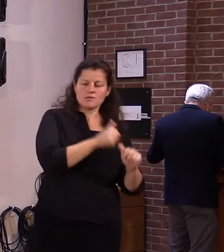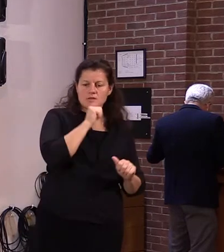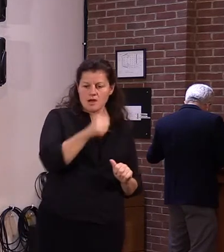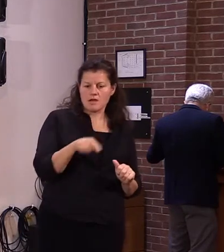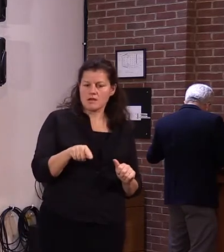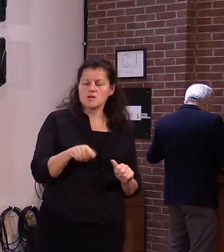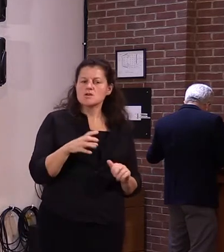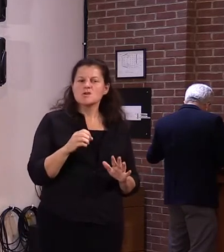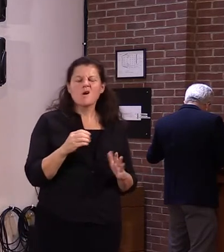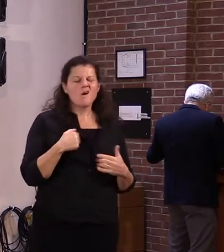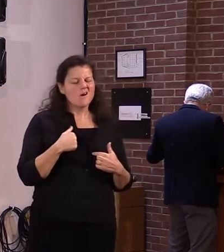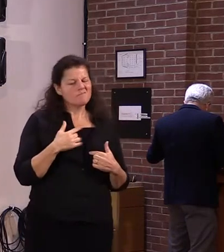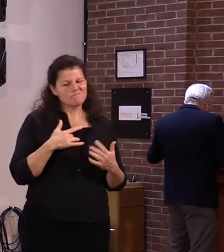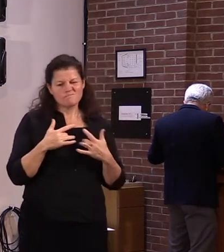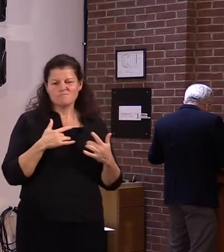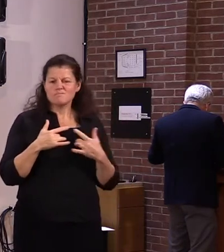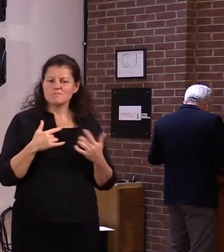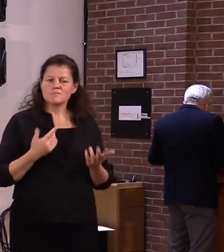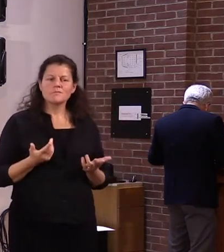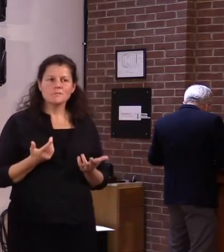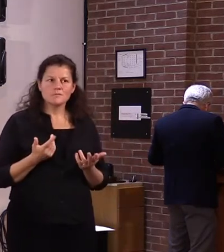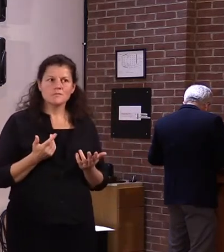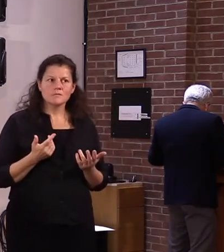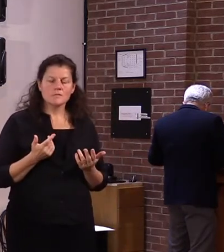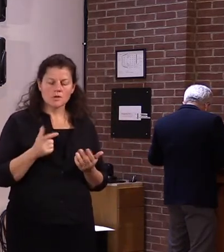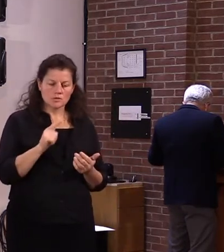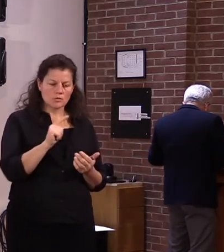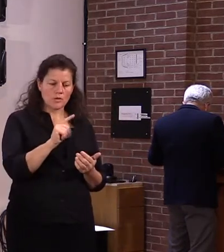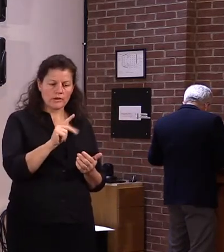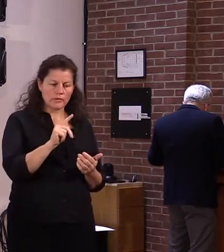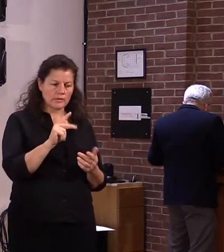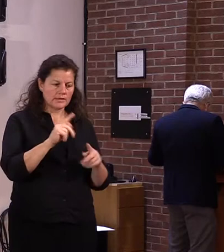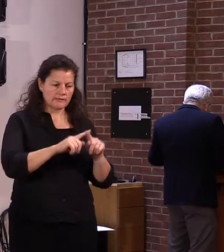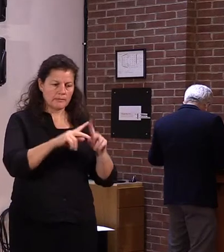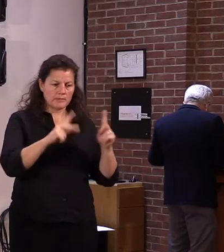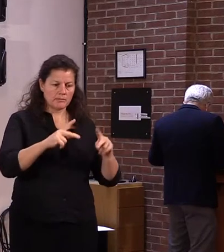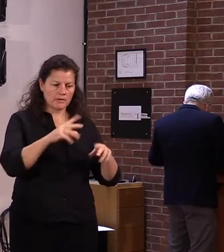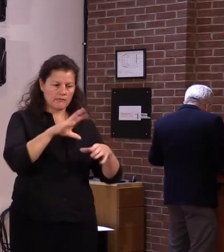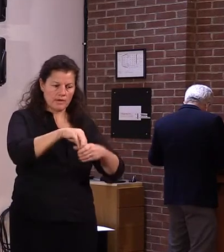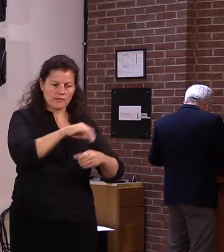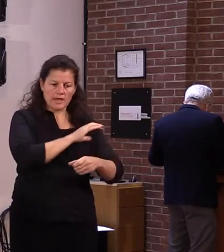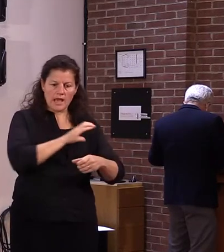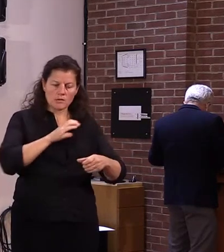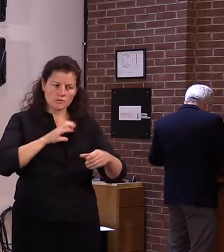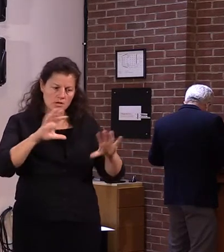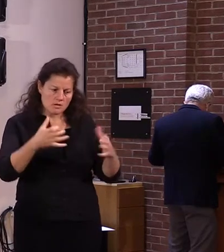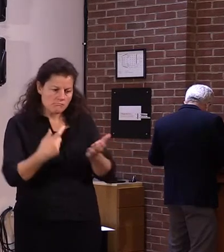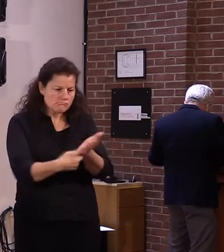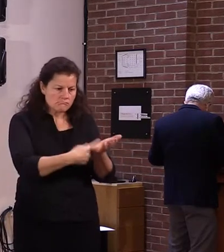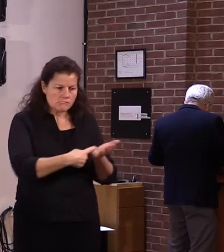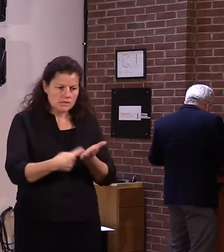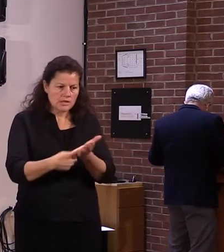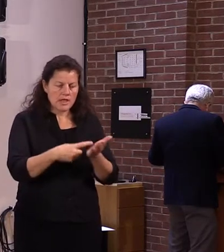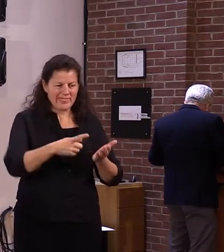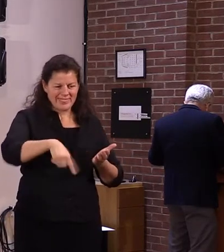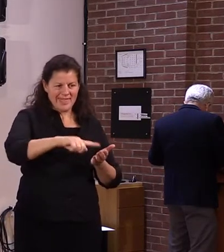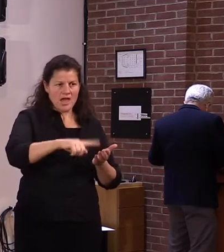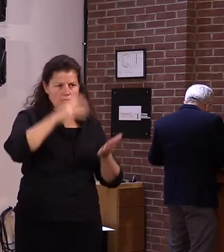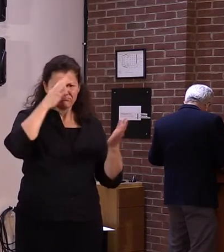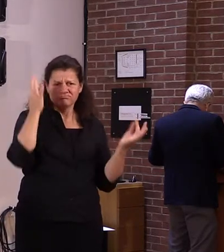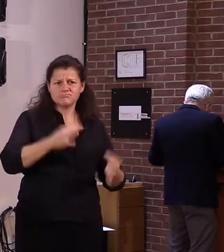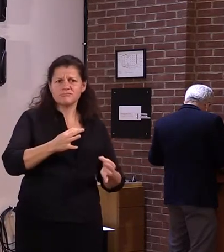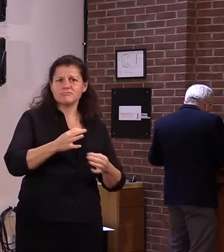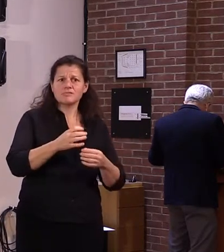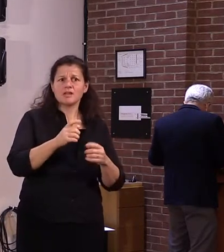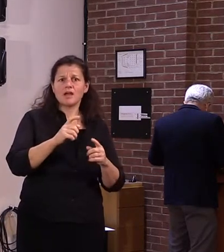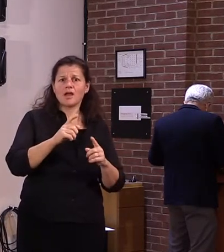A 23-person council that is unaccountable in some respects can impose almost anything